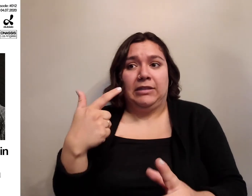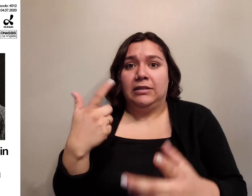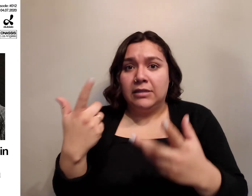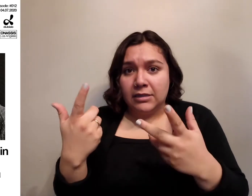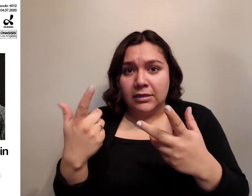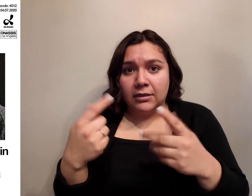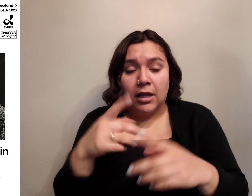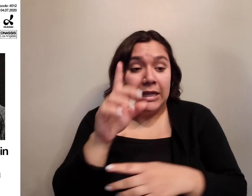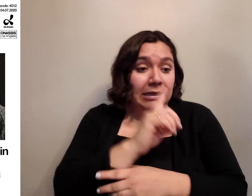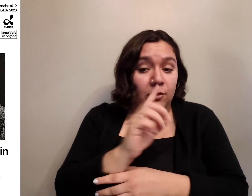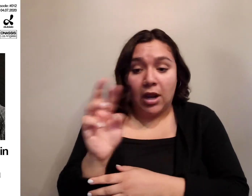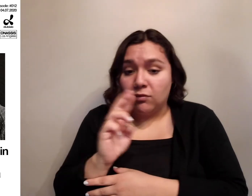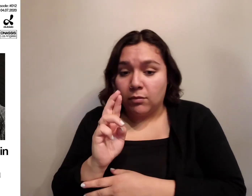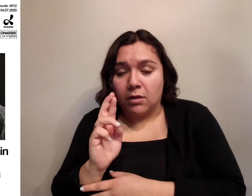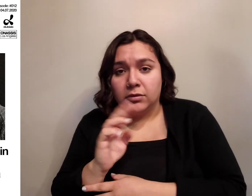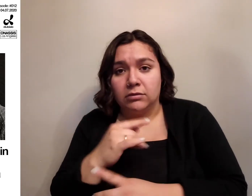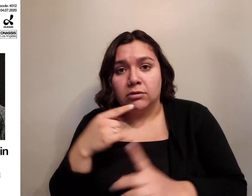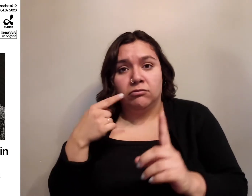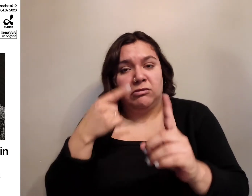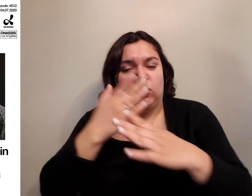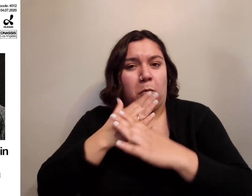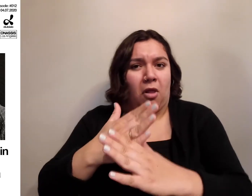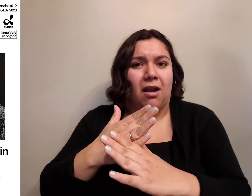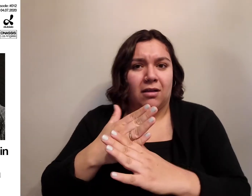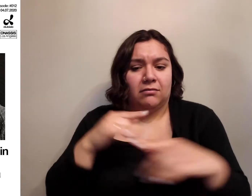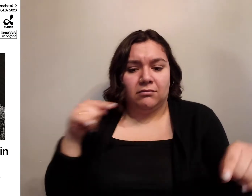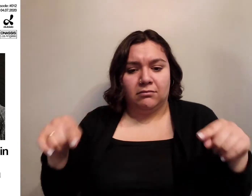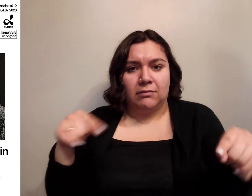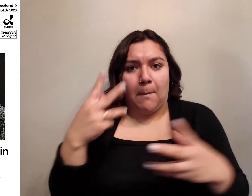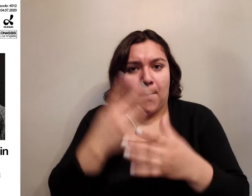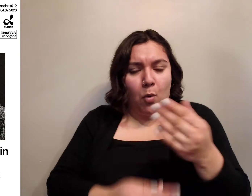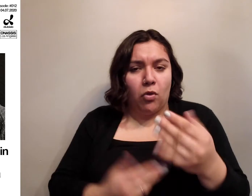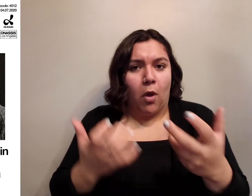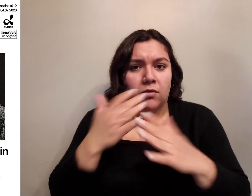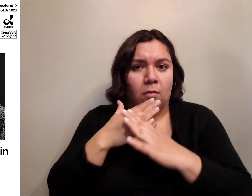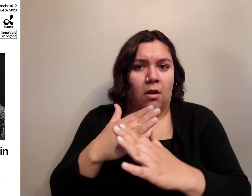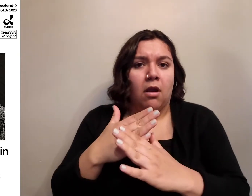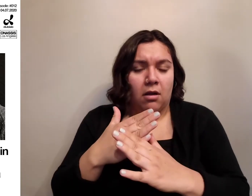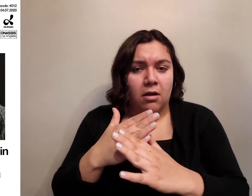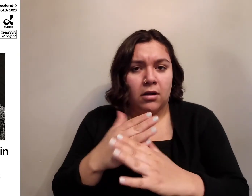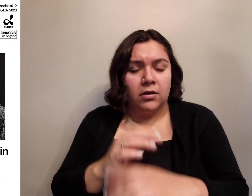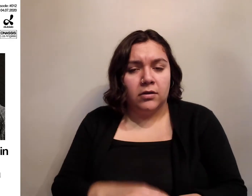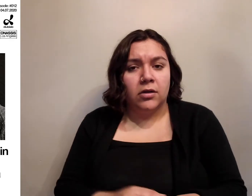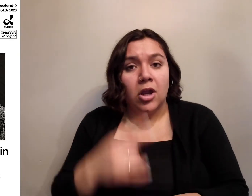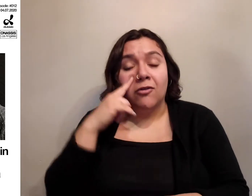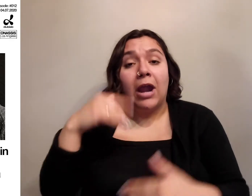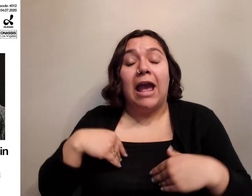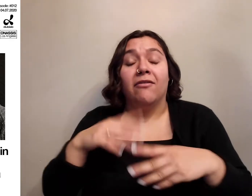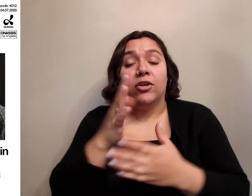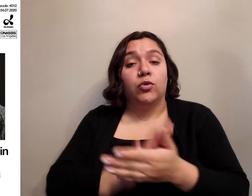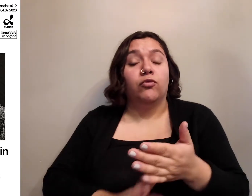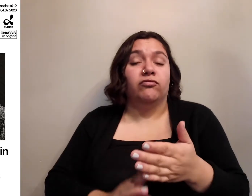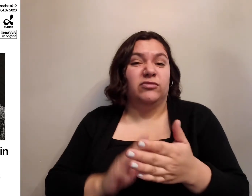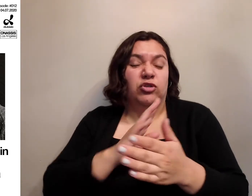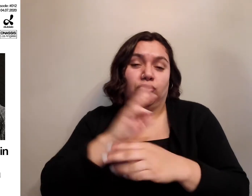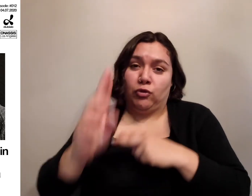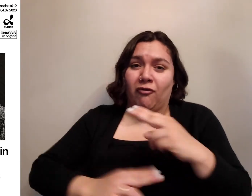bipartisan objective to block the provision of universal health